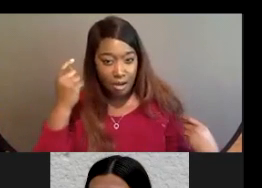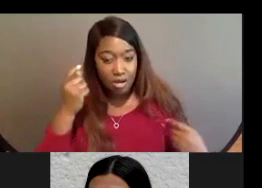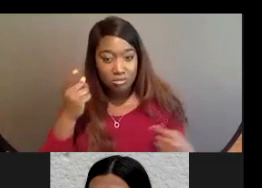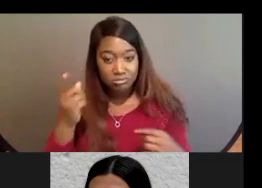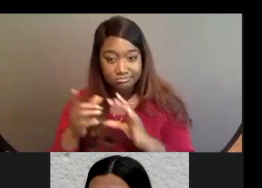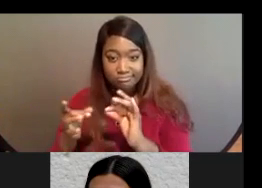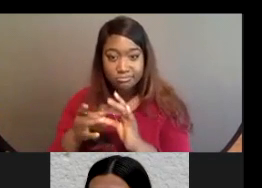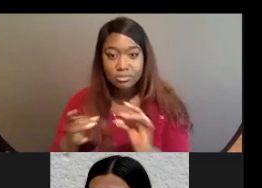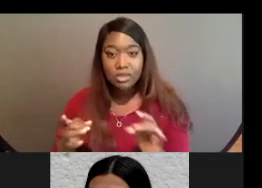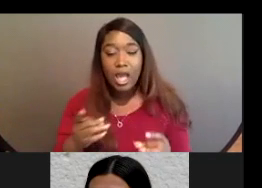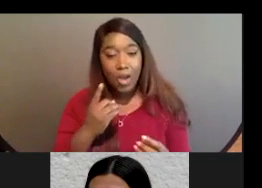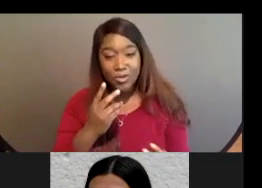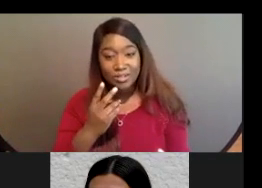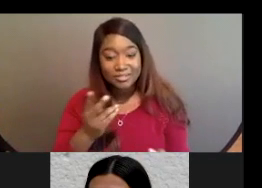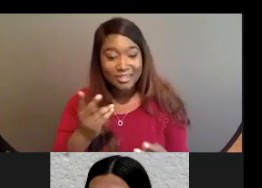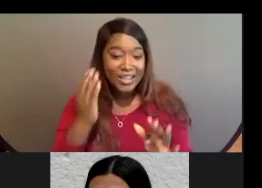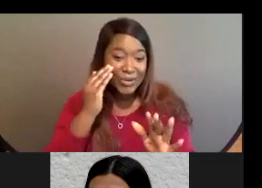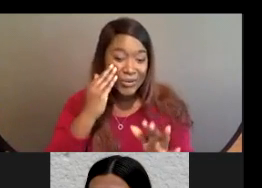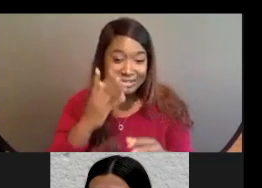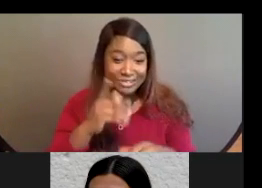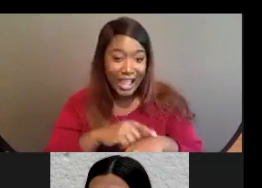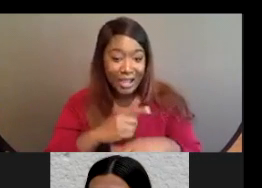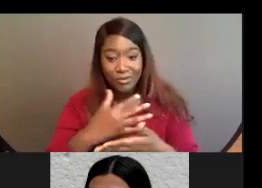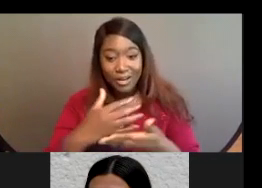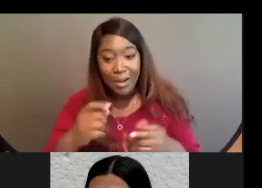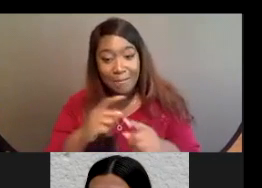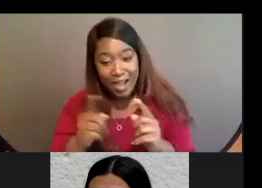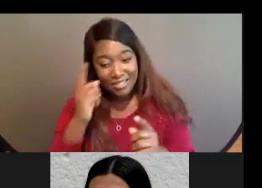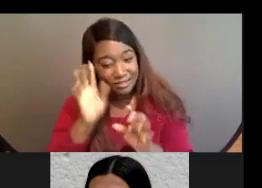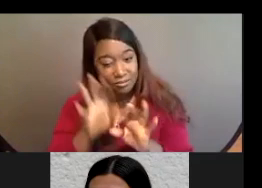class, and Yuki, I know I'm going over time, but I think this is important.